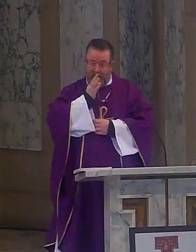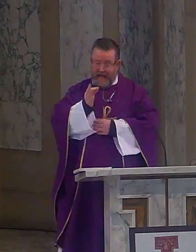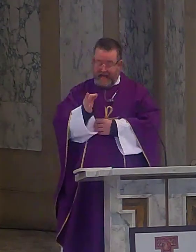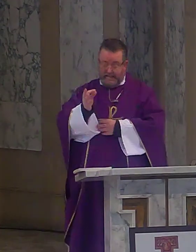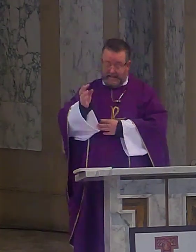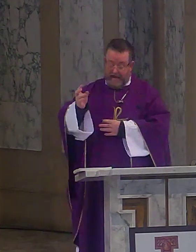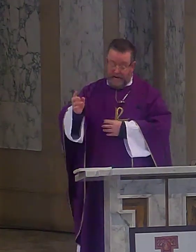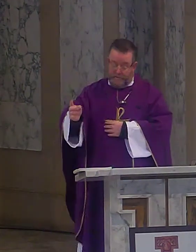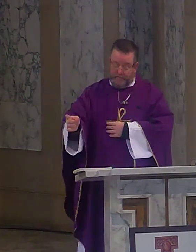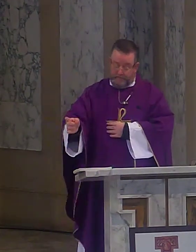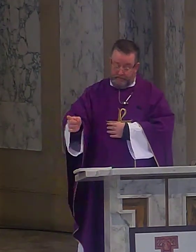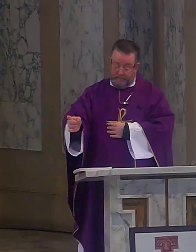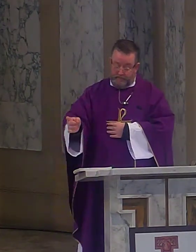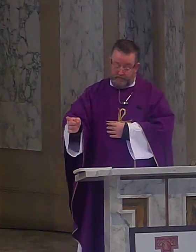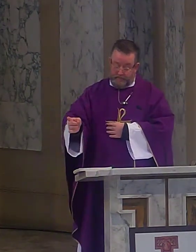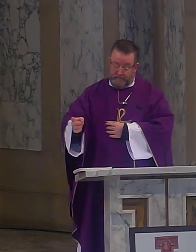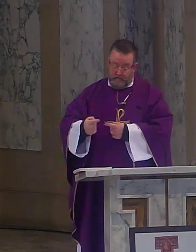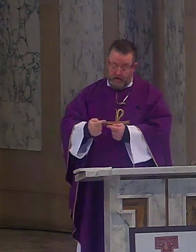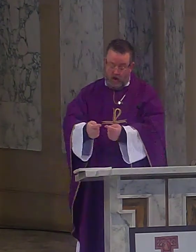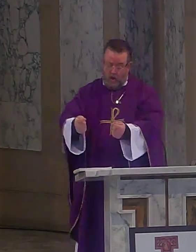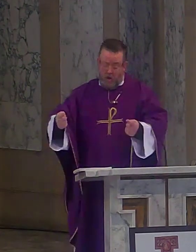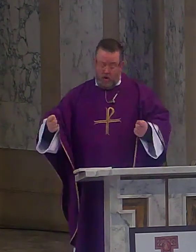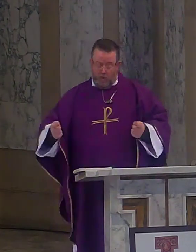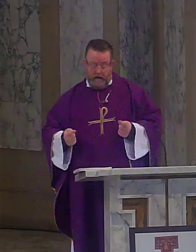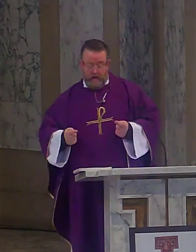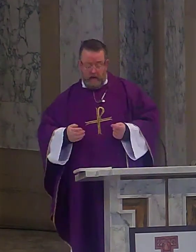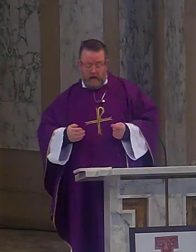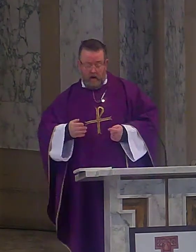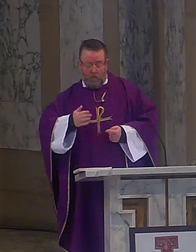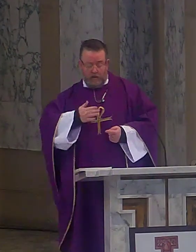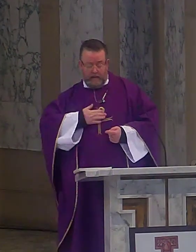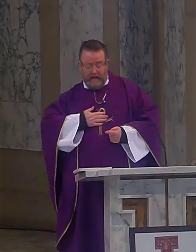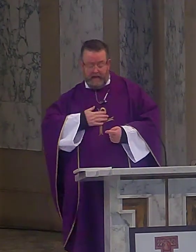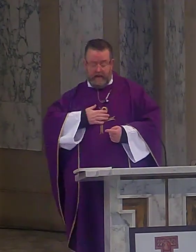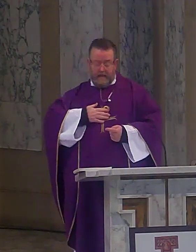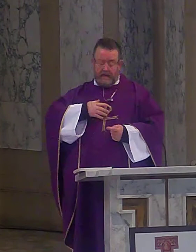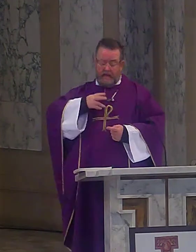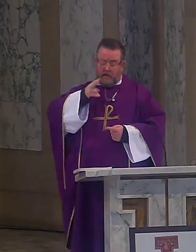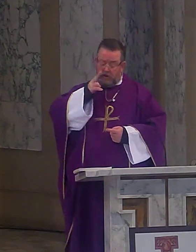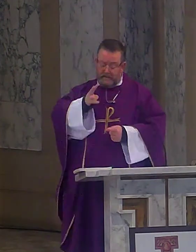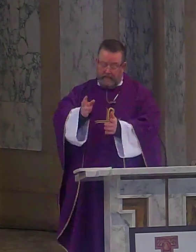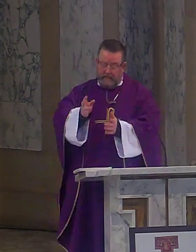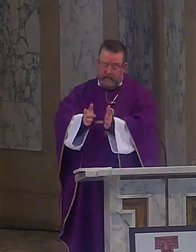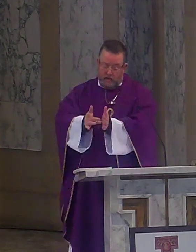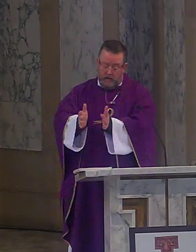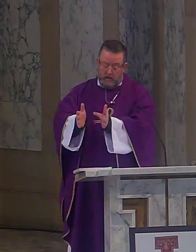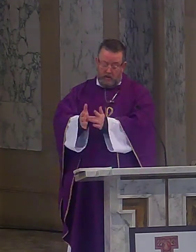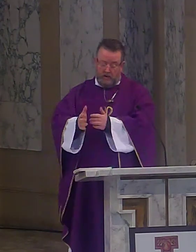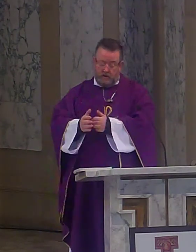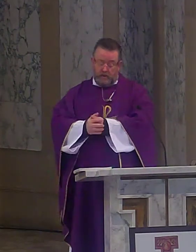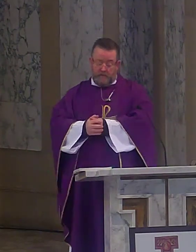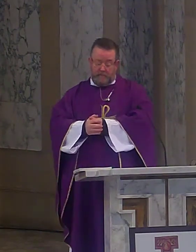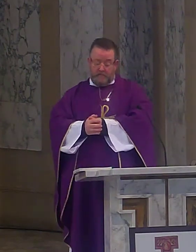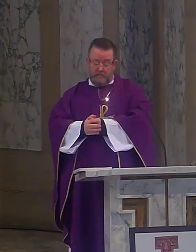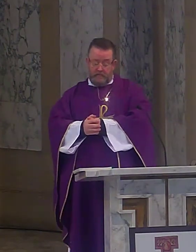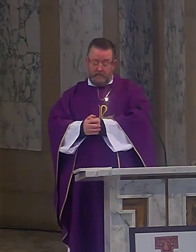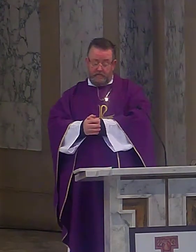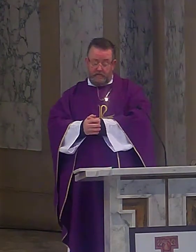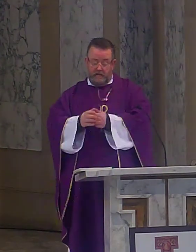they asked him we would like to see jesus